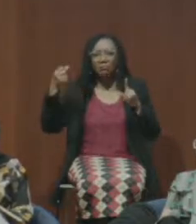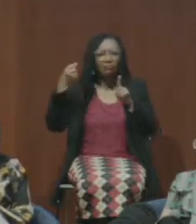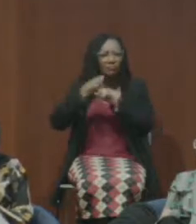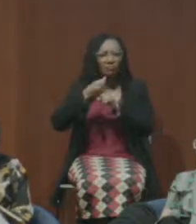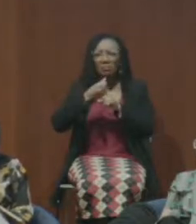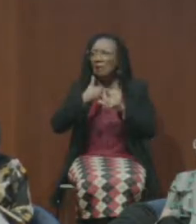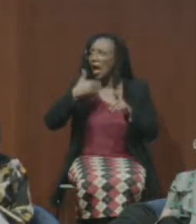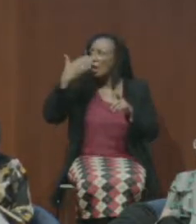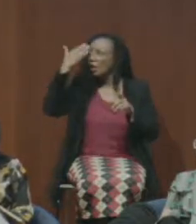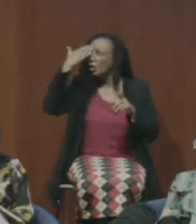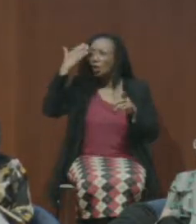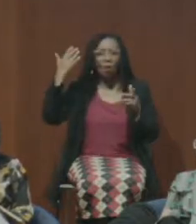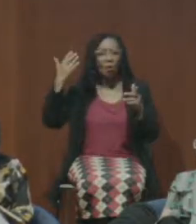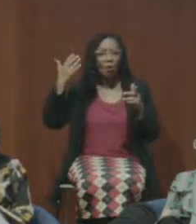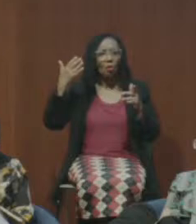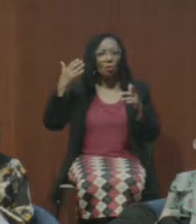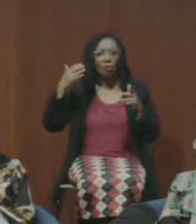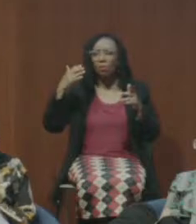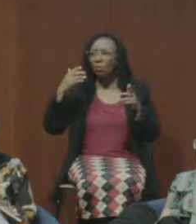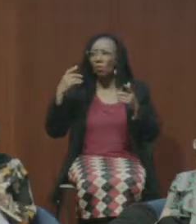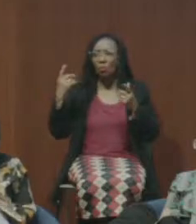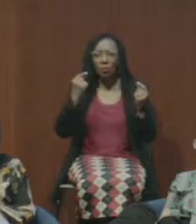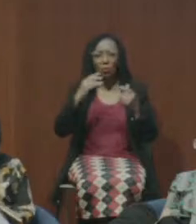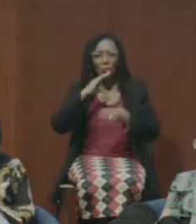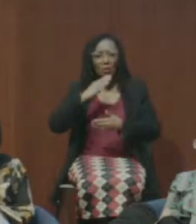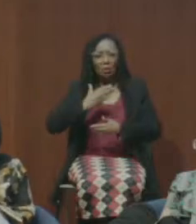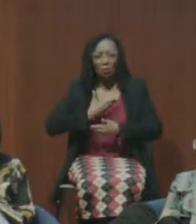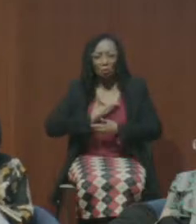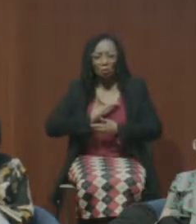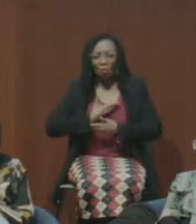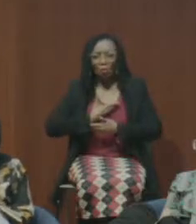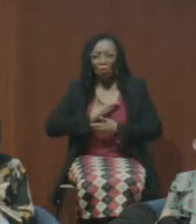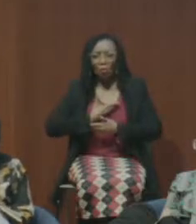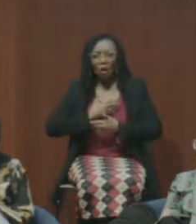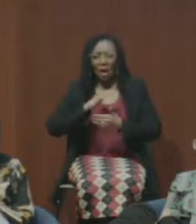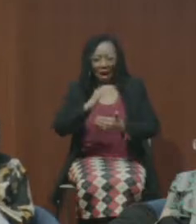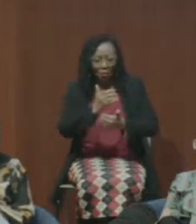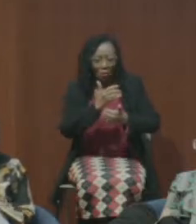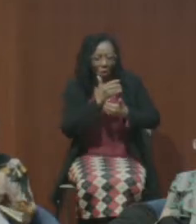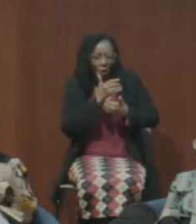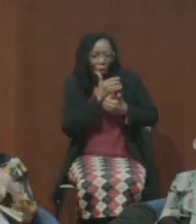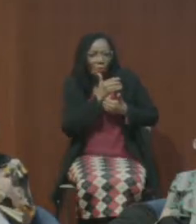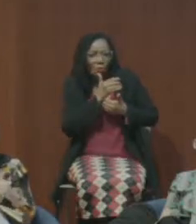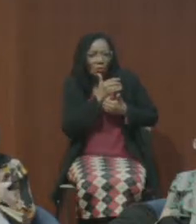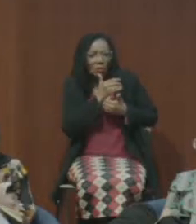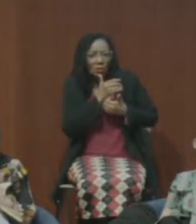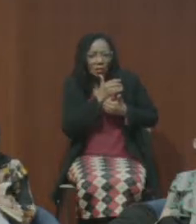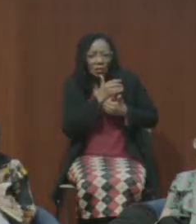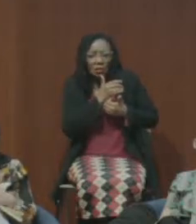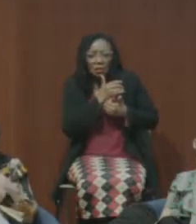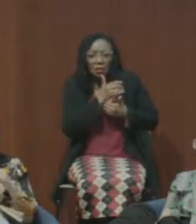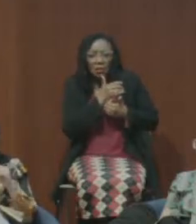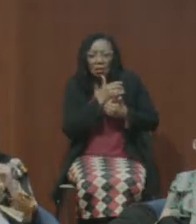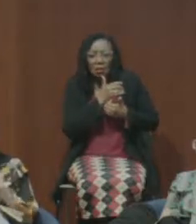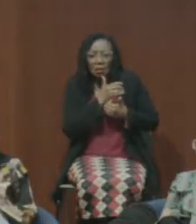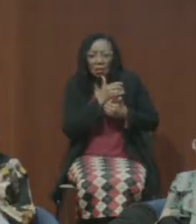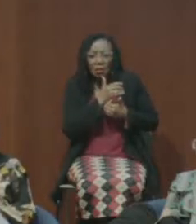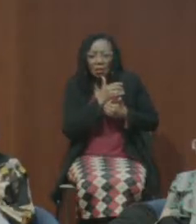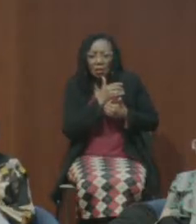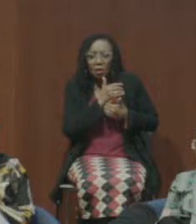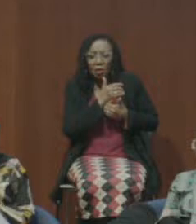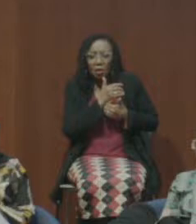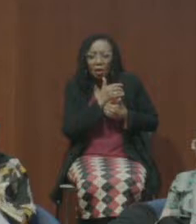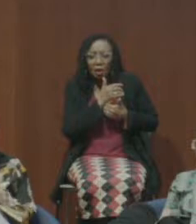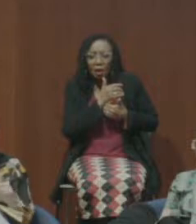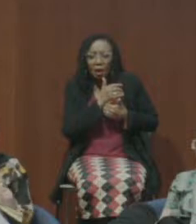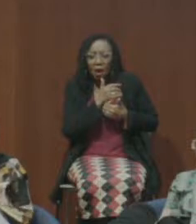didn't know how I grabbed my daughter inside my holding her, and suddenly I was in a blink of